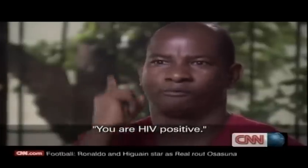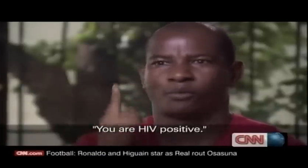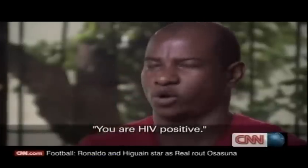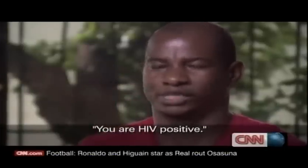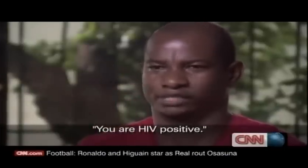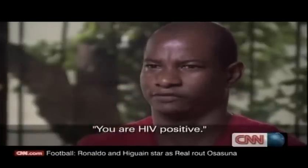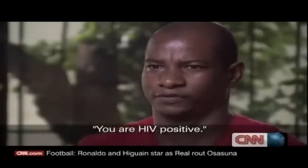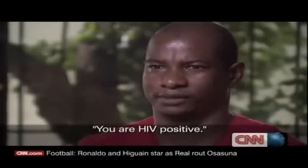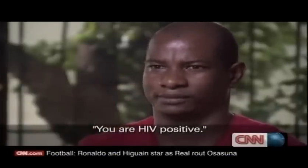HIV positive.